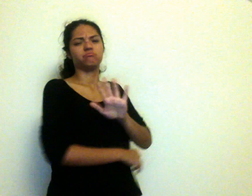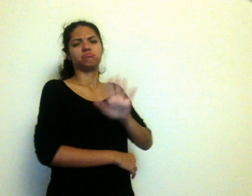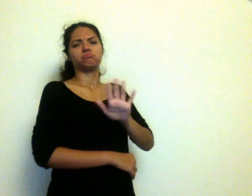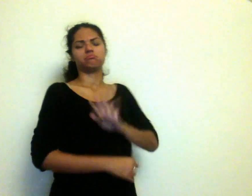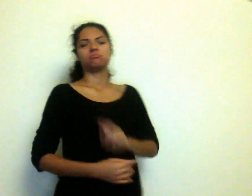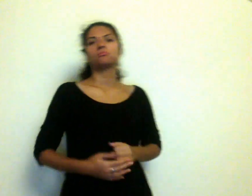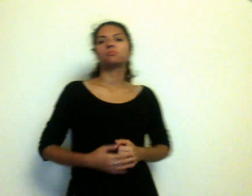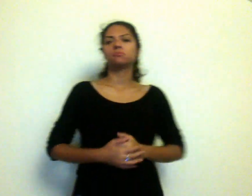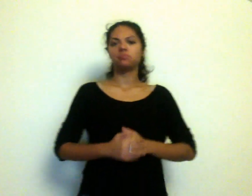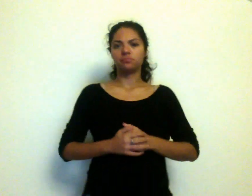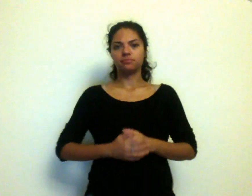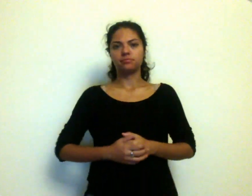Let me give you